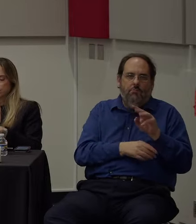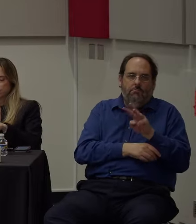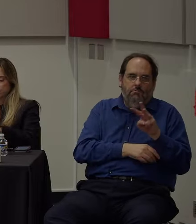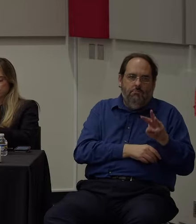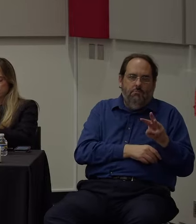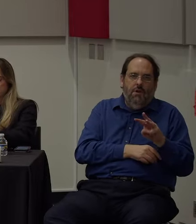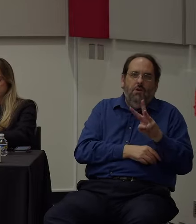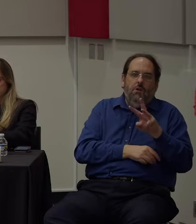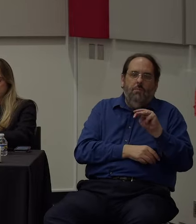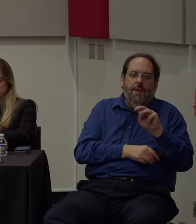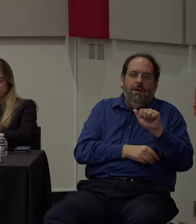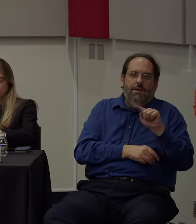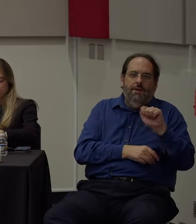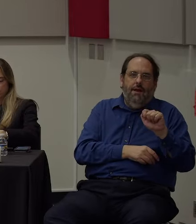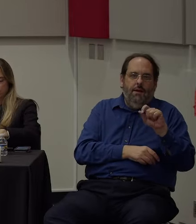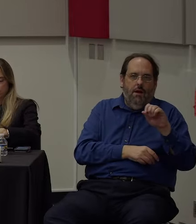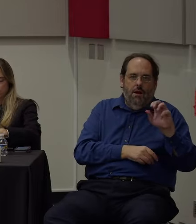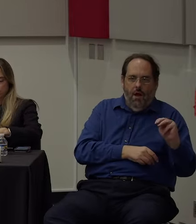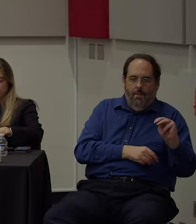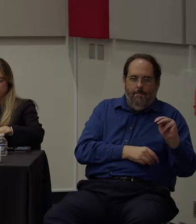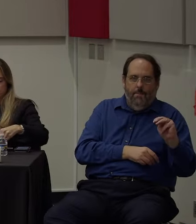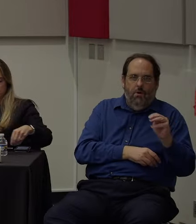at